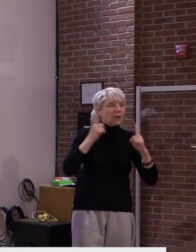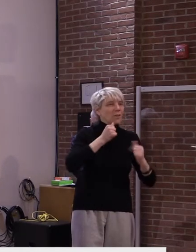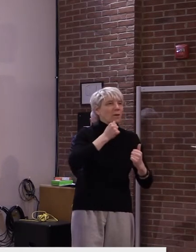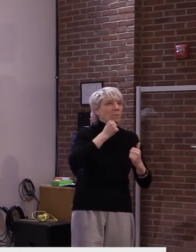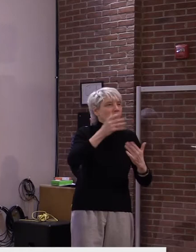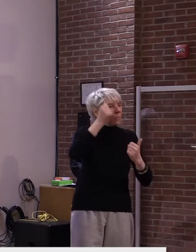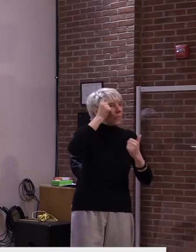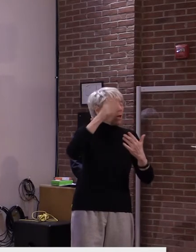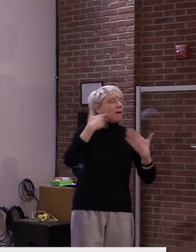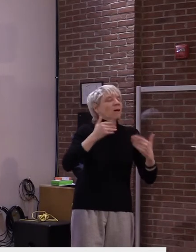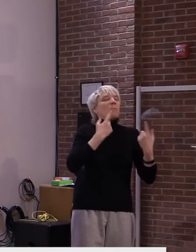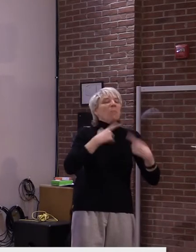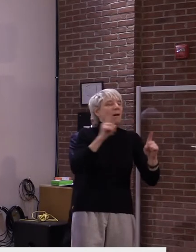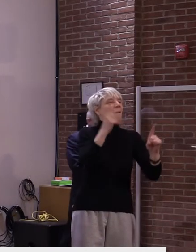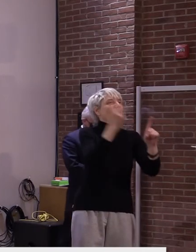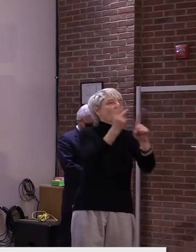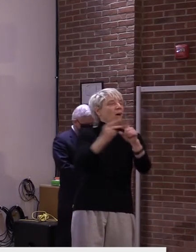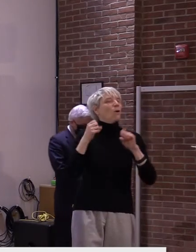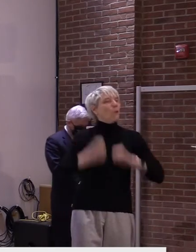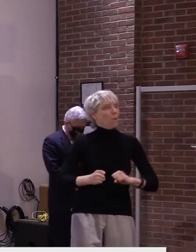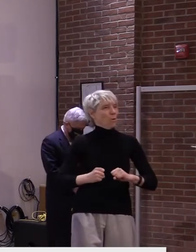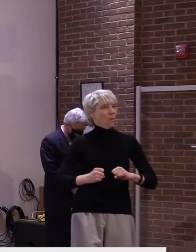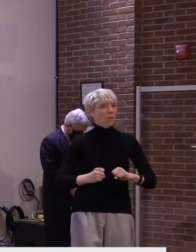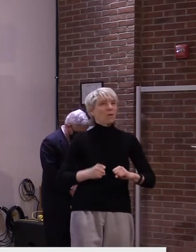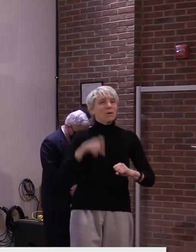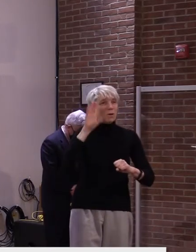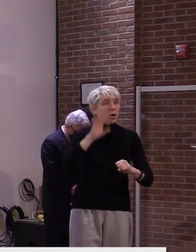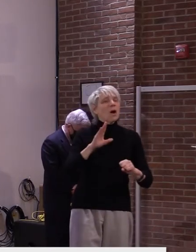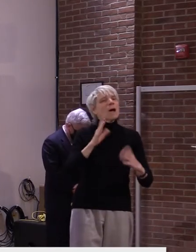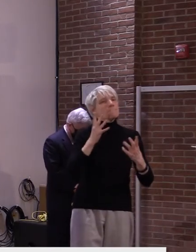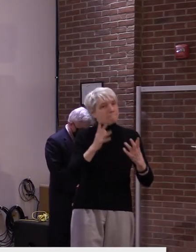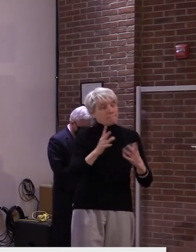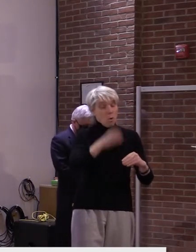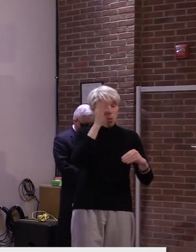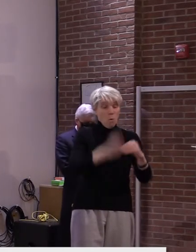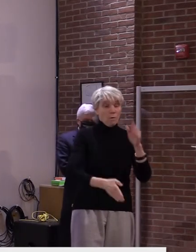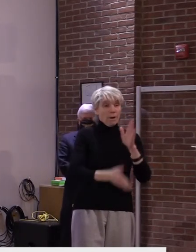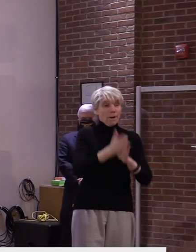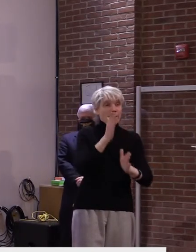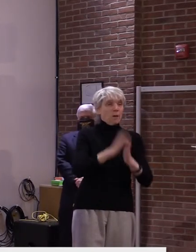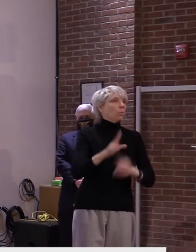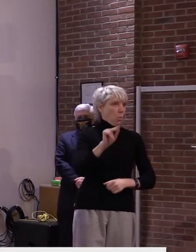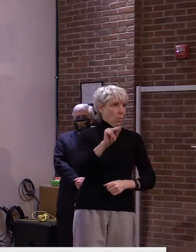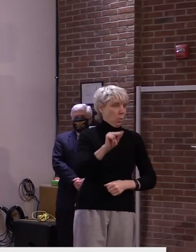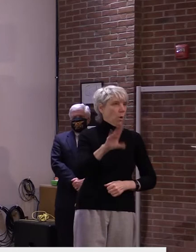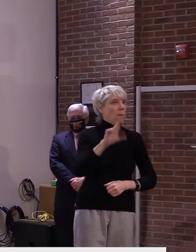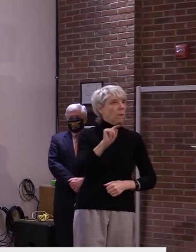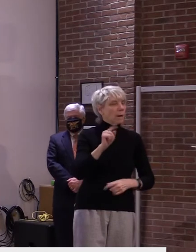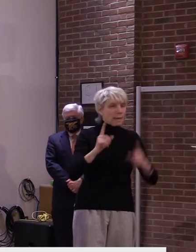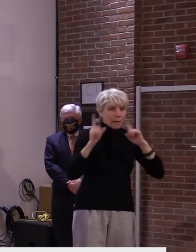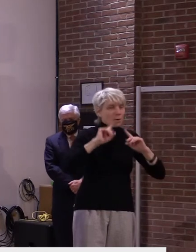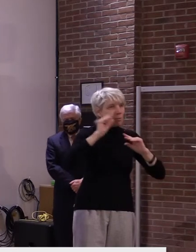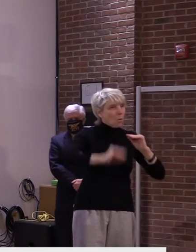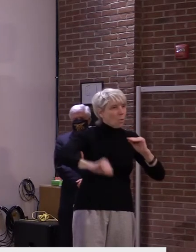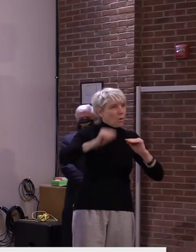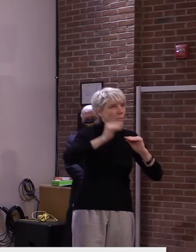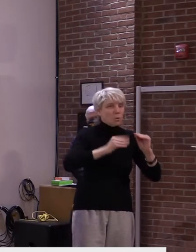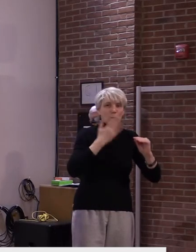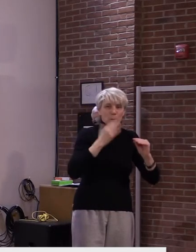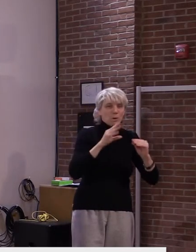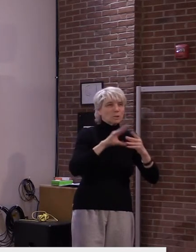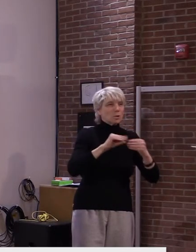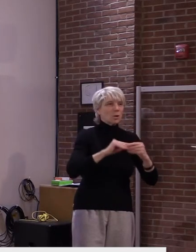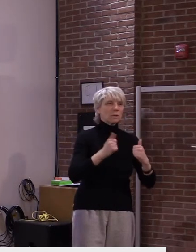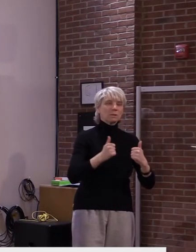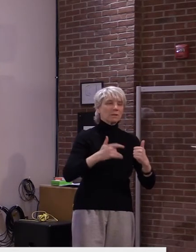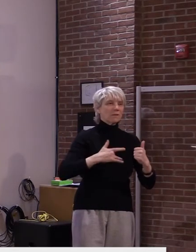with these vaccines, but each of these moments help us look ahead with hope. We've certainly faced plenty of glitches too,